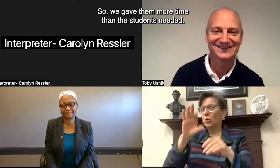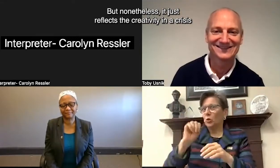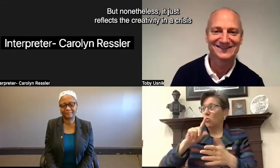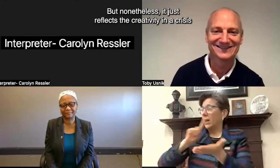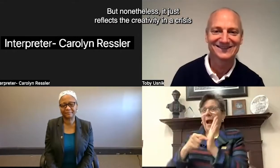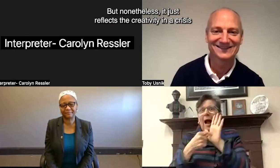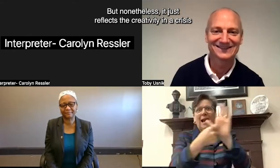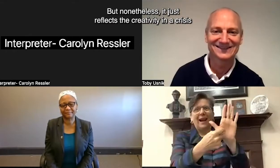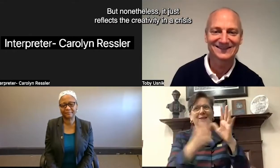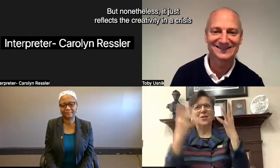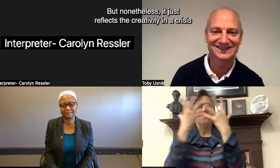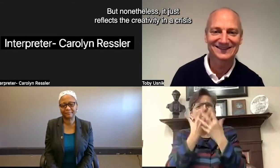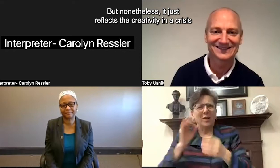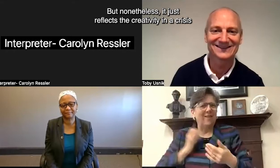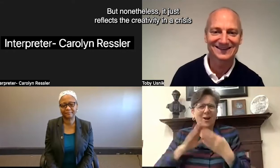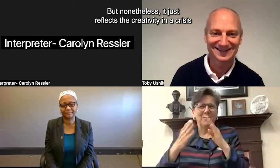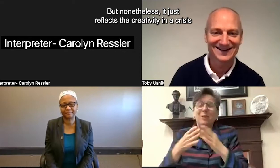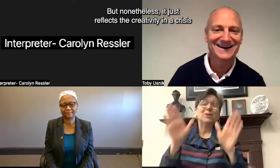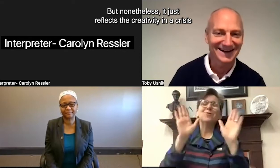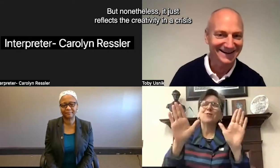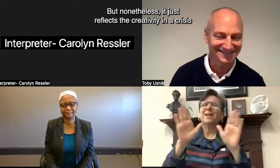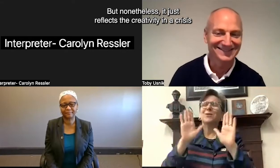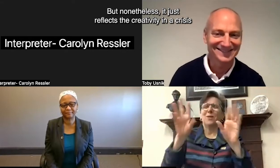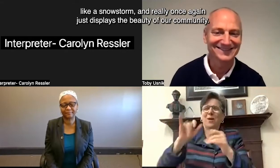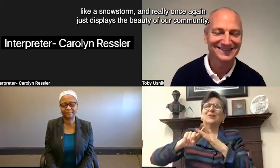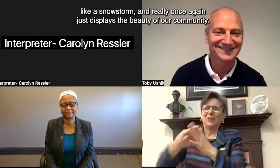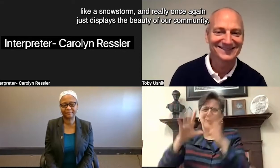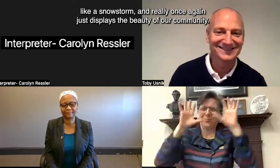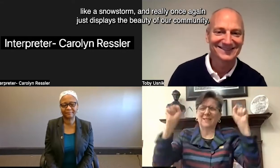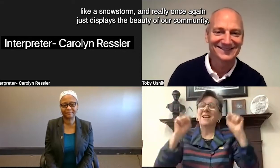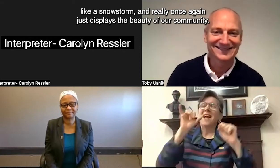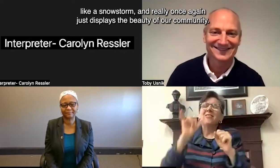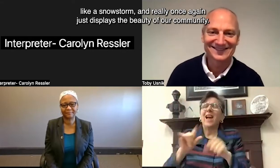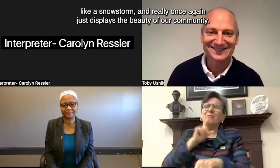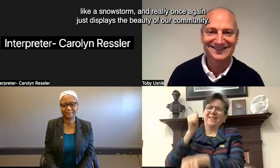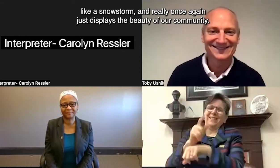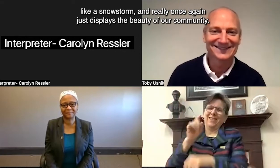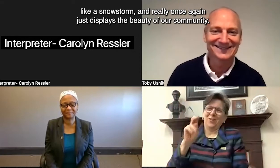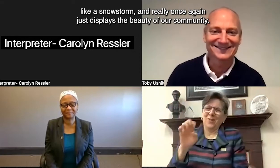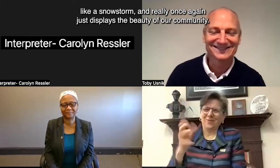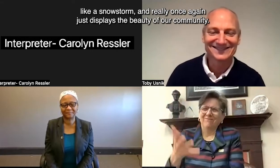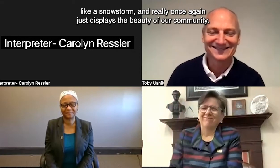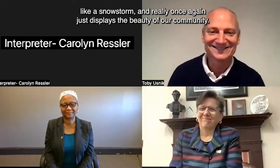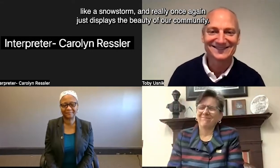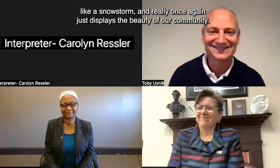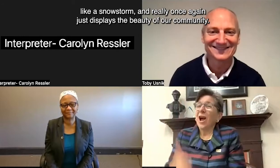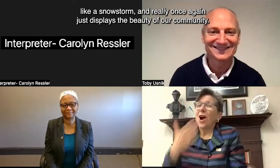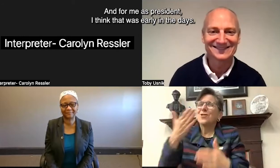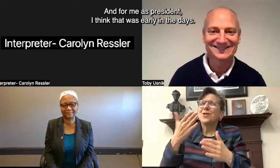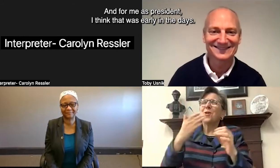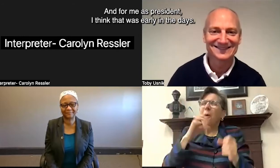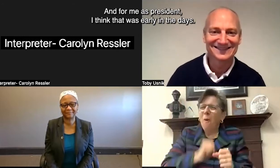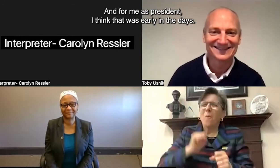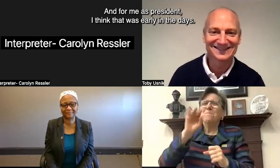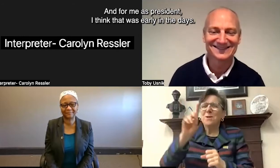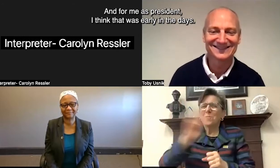the creativity in a crisis like a snowstorm. And really, once again, just displays the beauty of our community. And for me as president, I think that